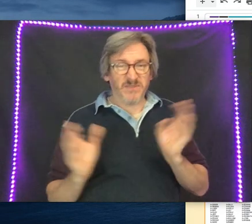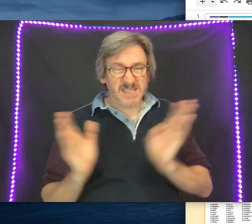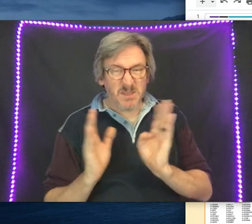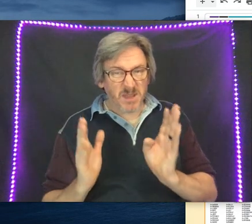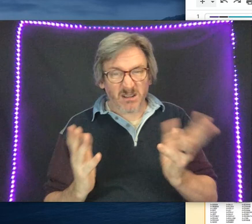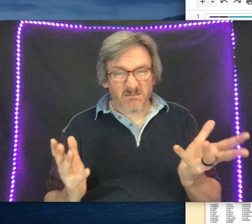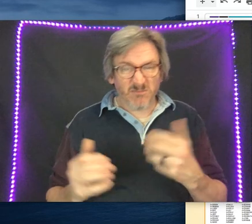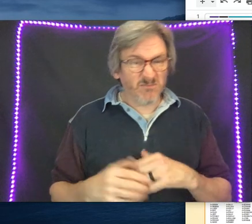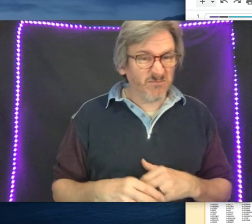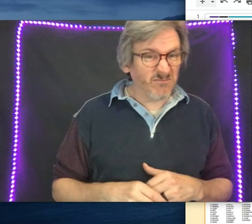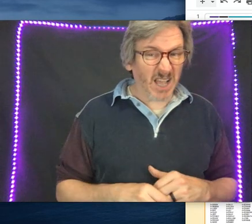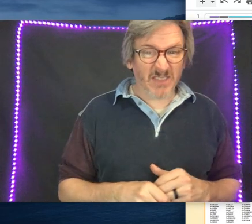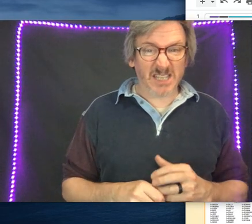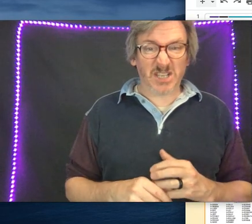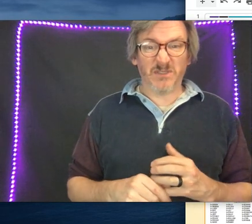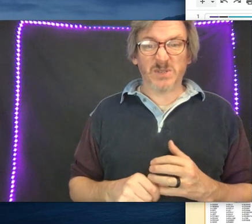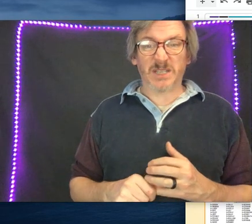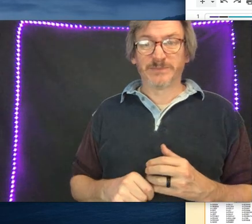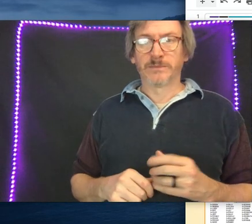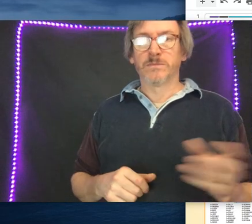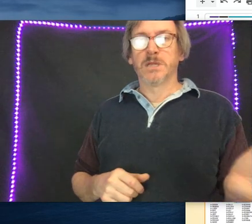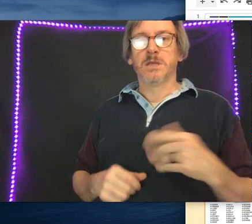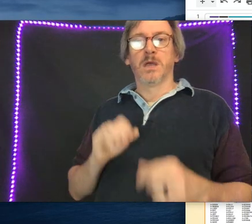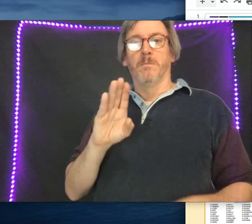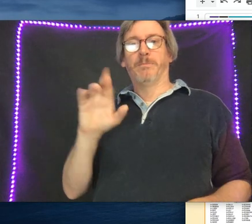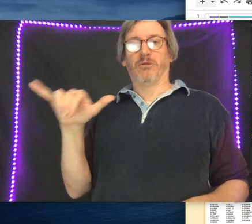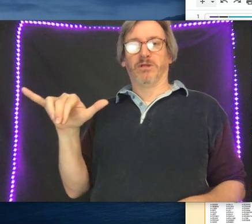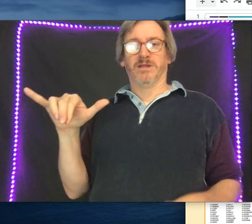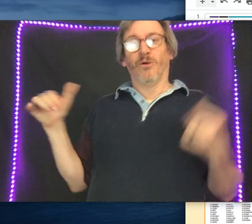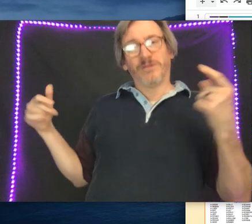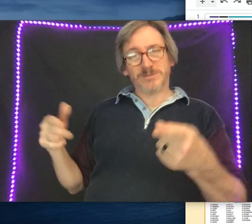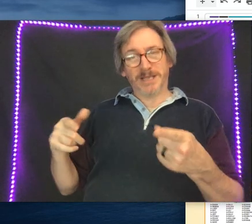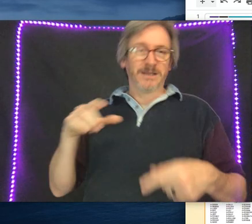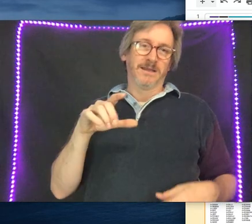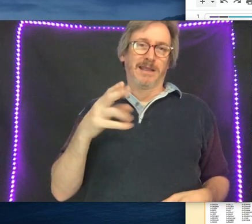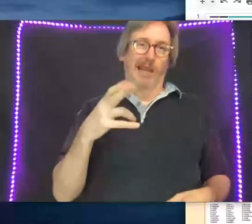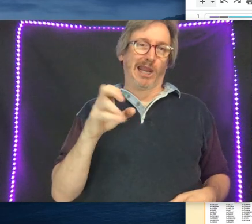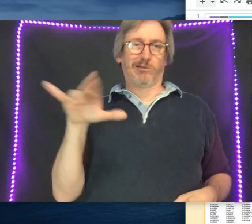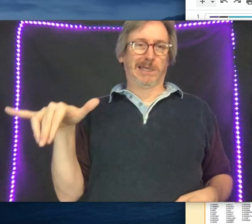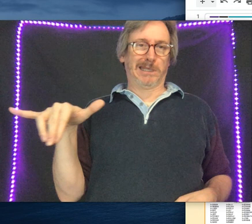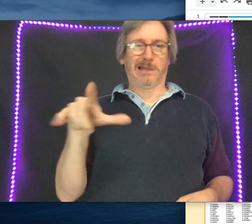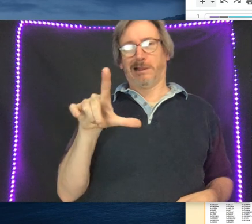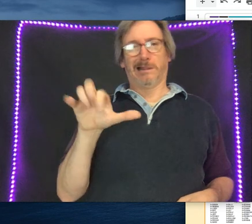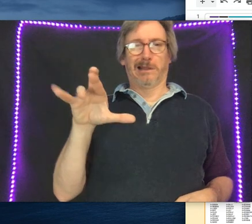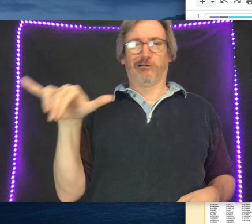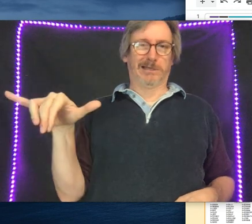But if it's in the middle, I think it's confusing. Oh, there's me.